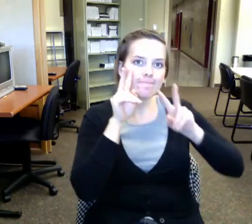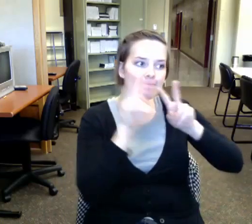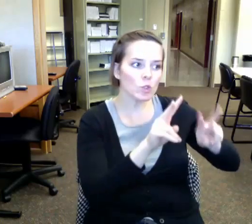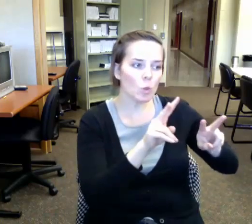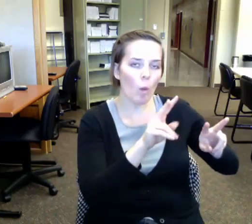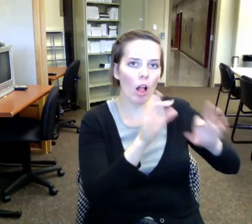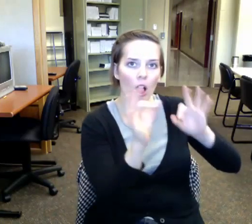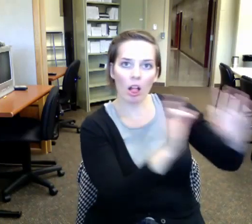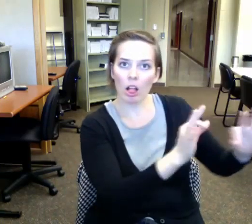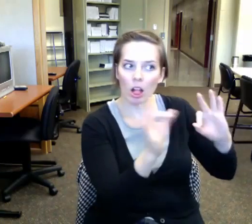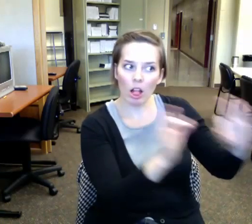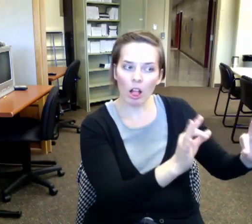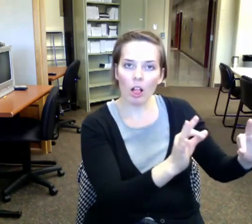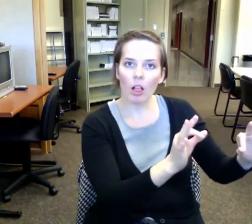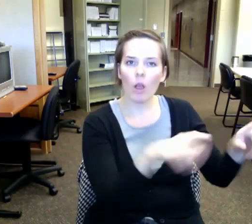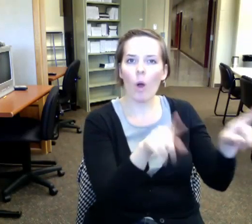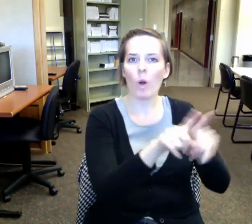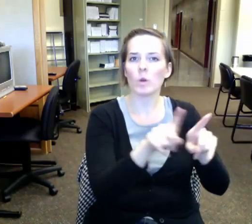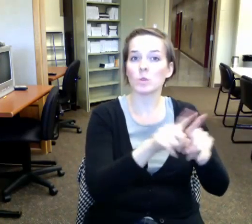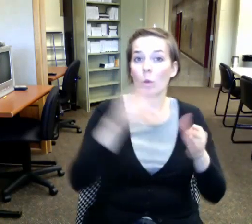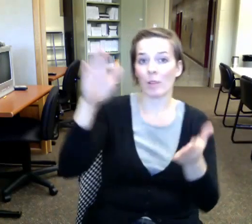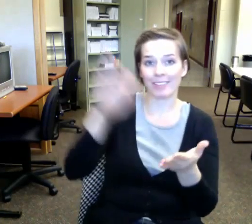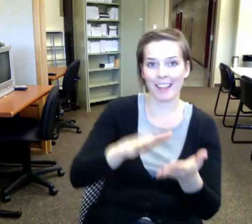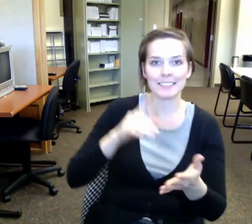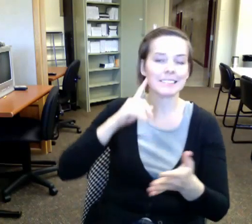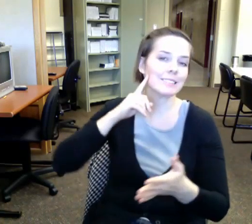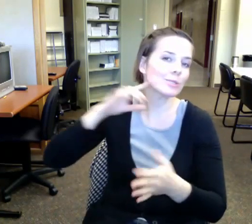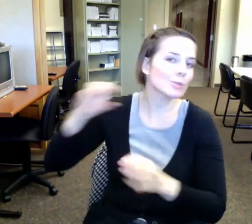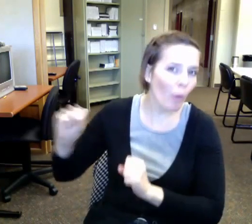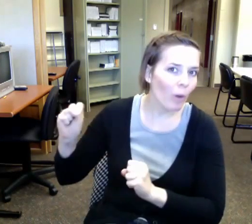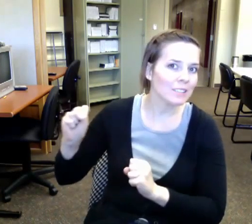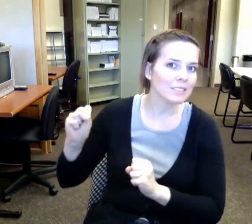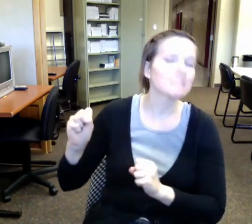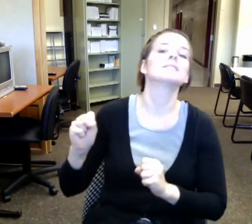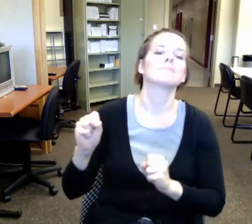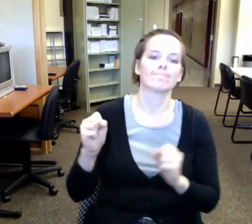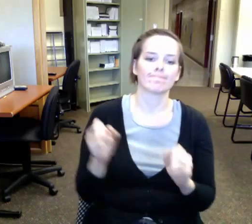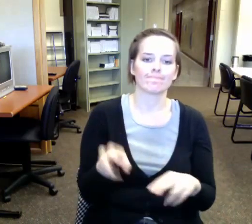less disruptive noise. Working on these kind of things